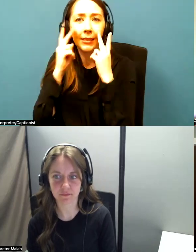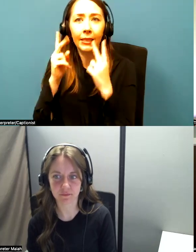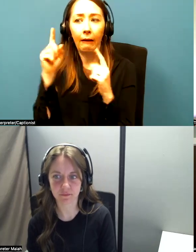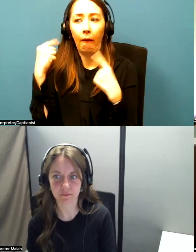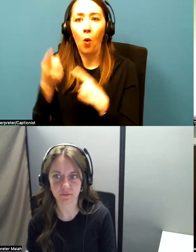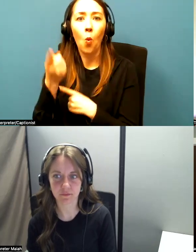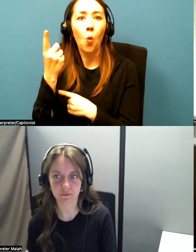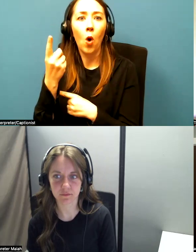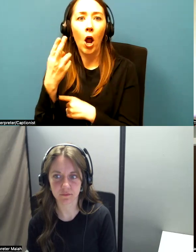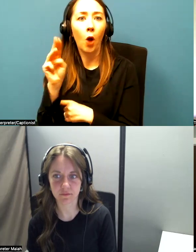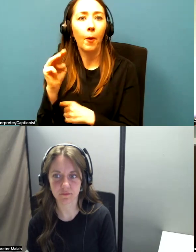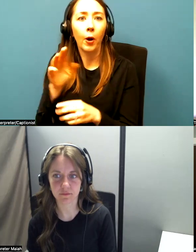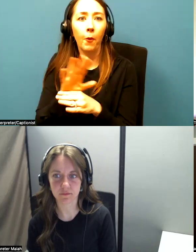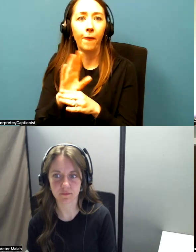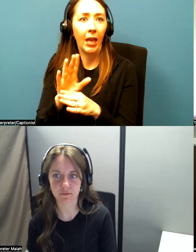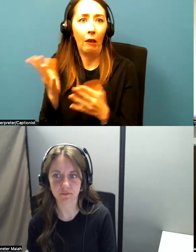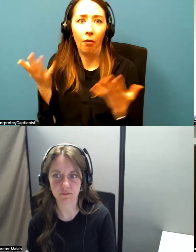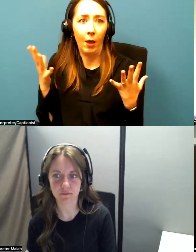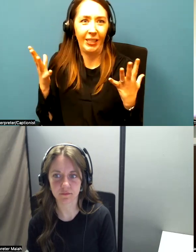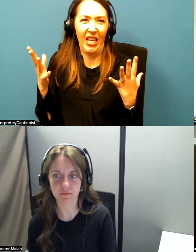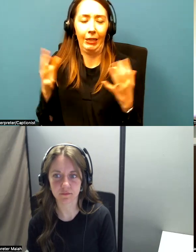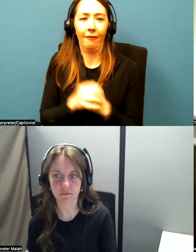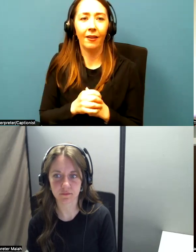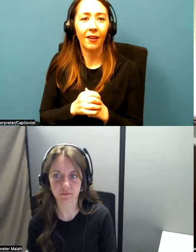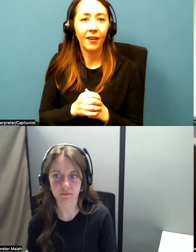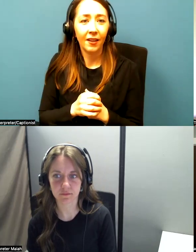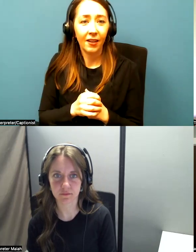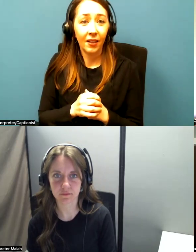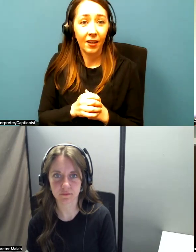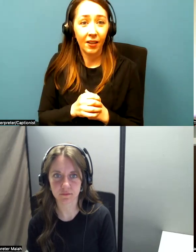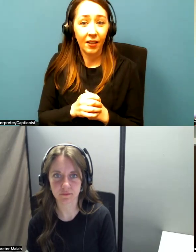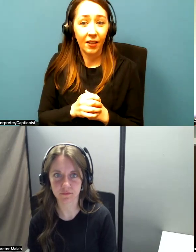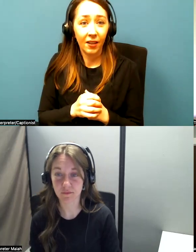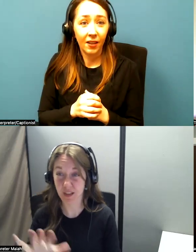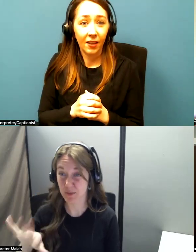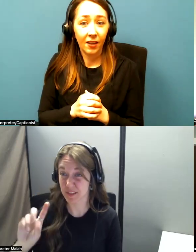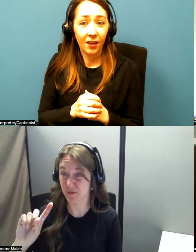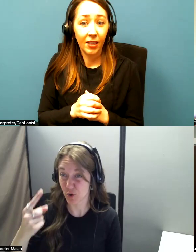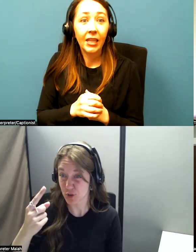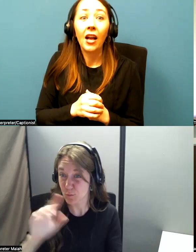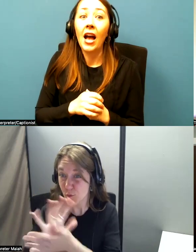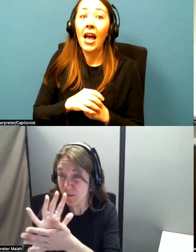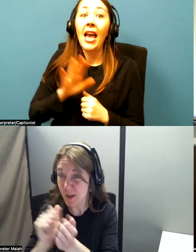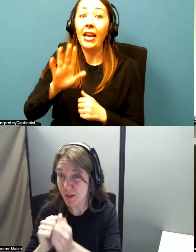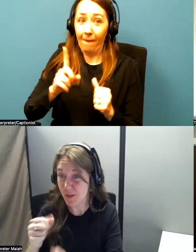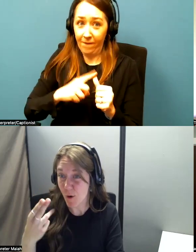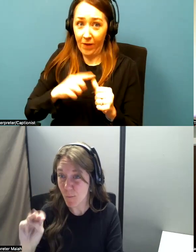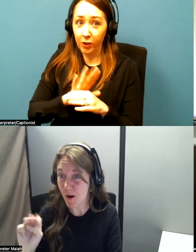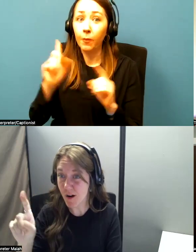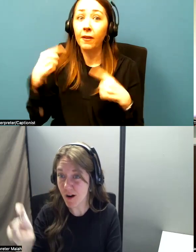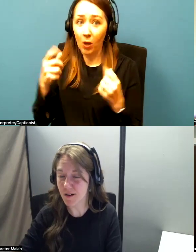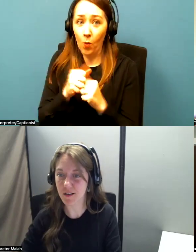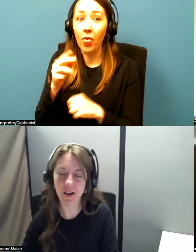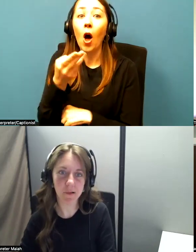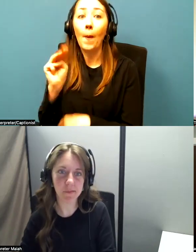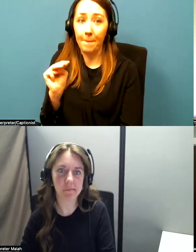Hallmark movie. And I So was this just a was the little, first movie with Hallmark. this was his first movie with Hallmark, and he'd